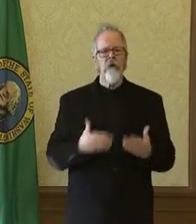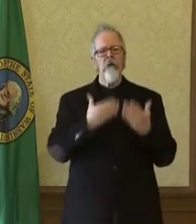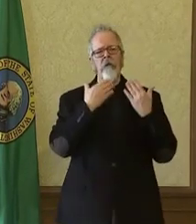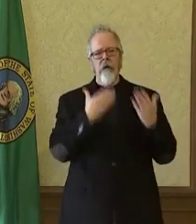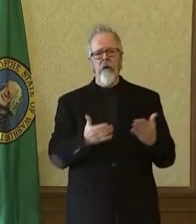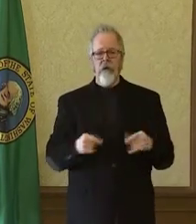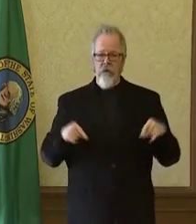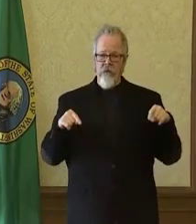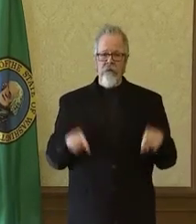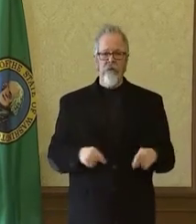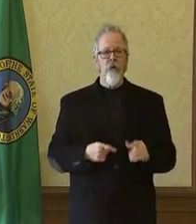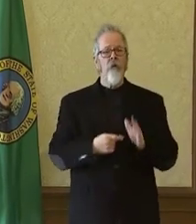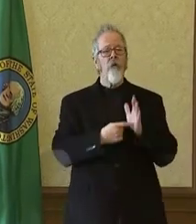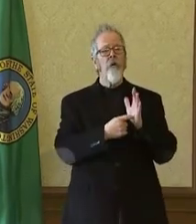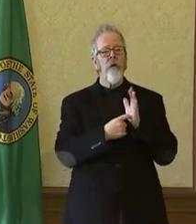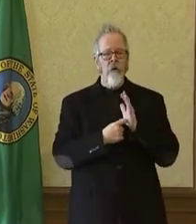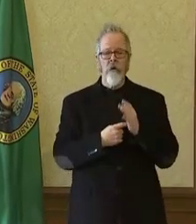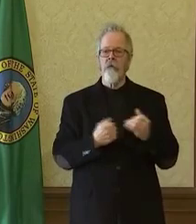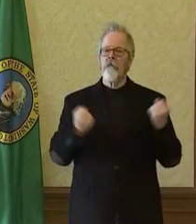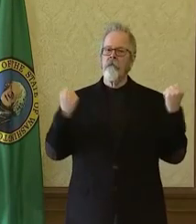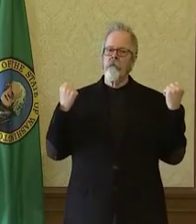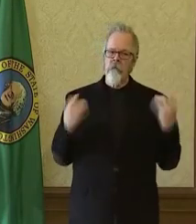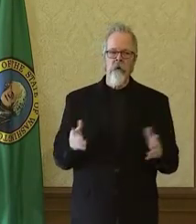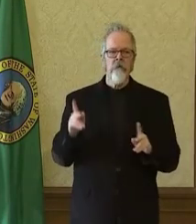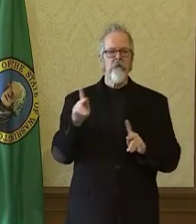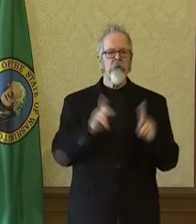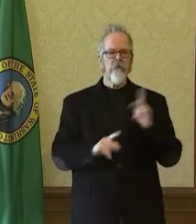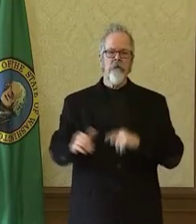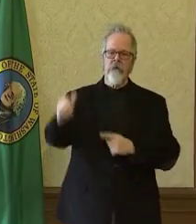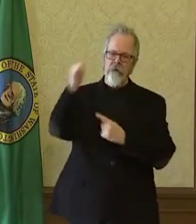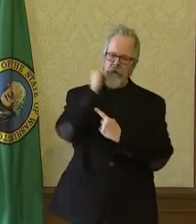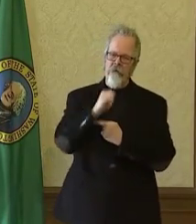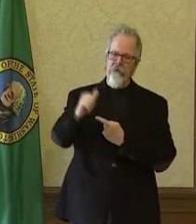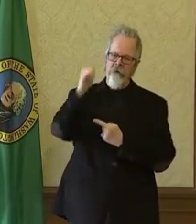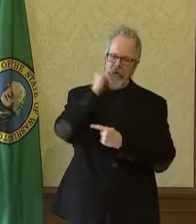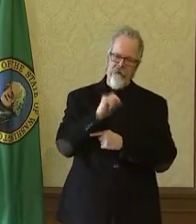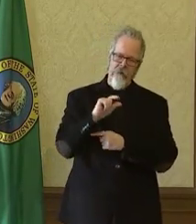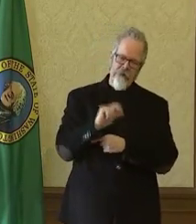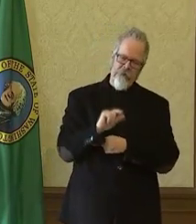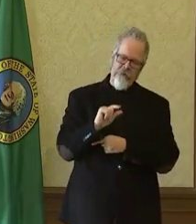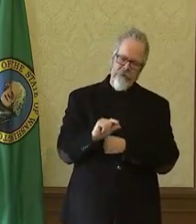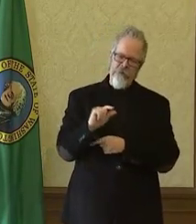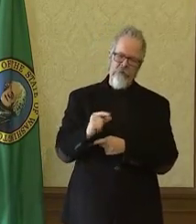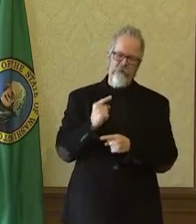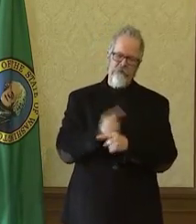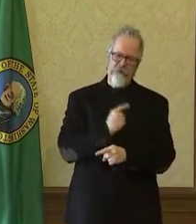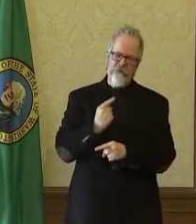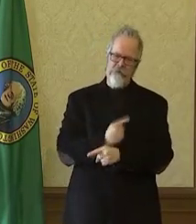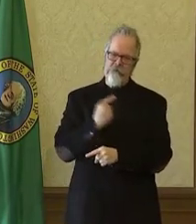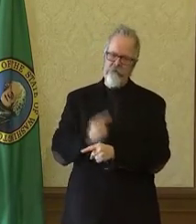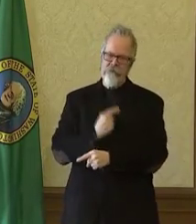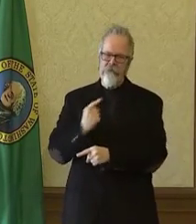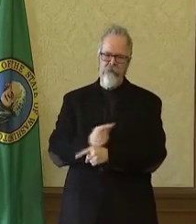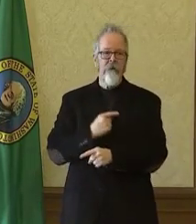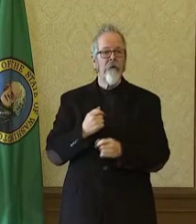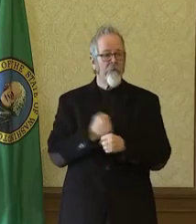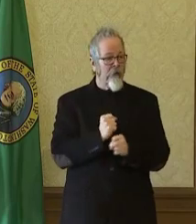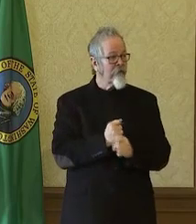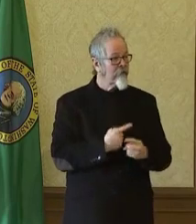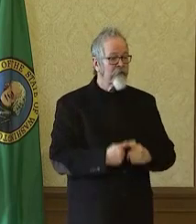of small acts. And I want to thank everyone for their small acts that are adding up. The people who are shopping for a